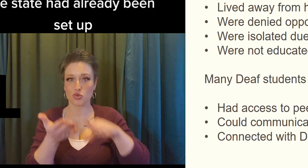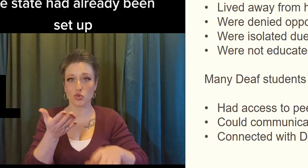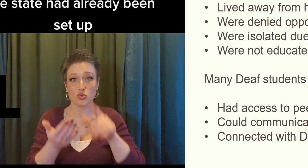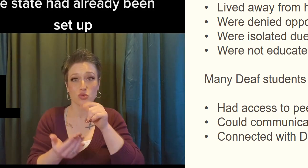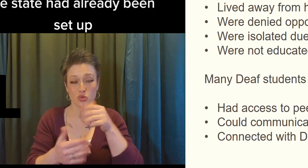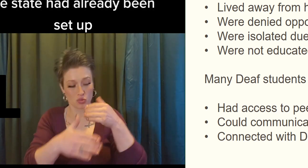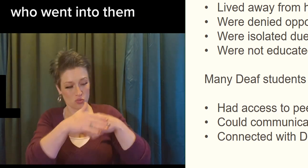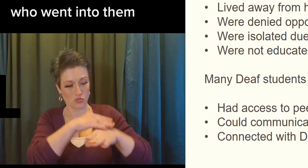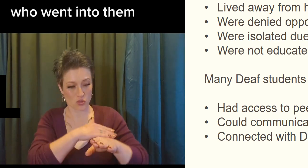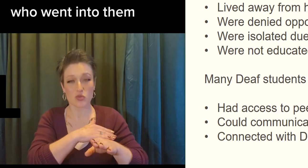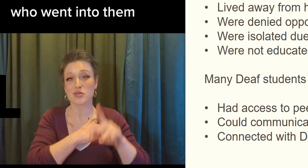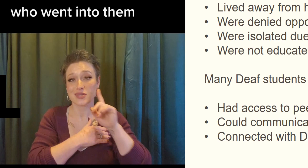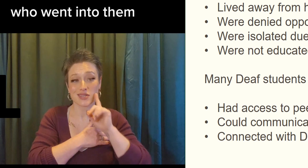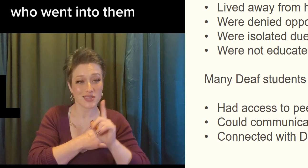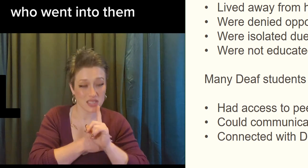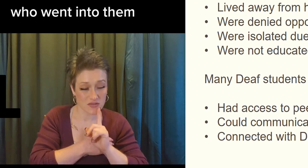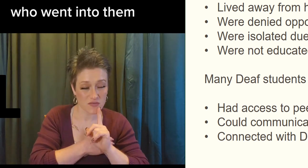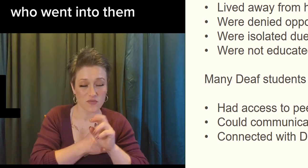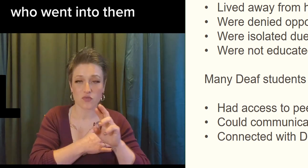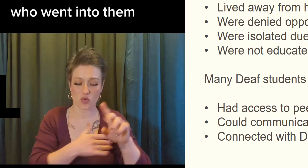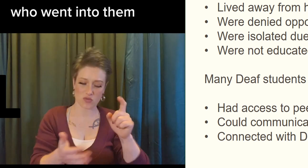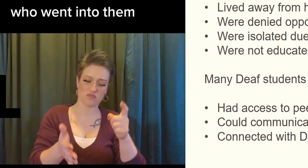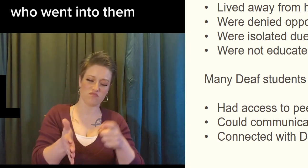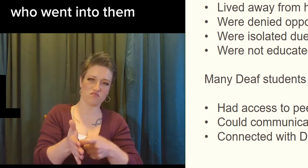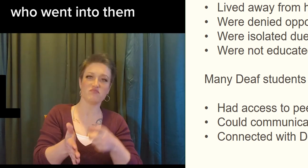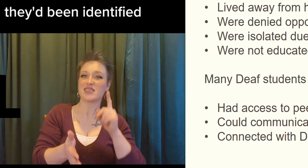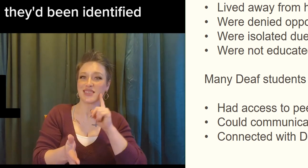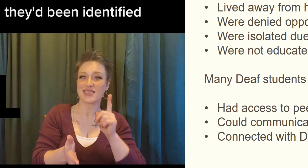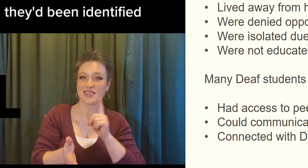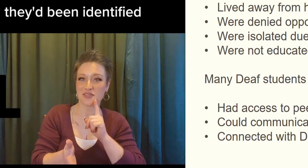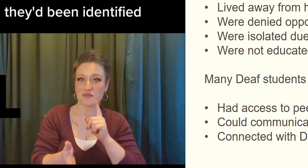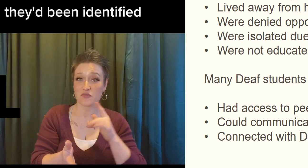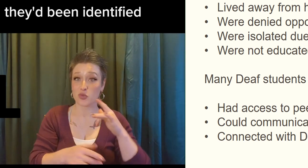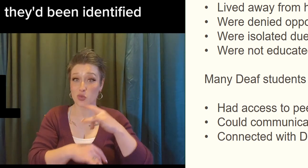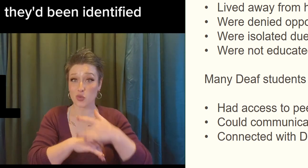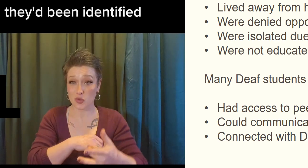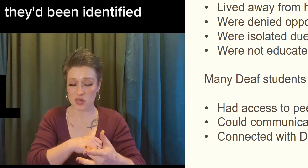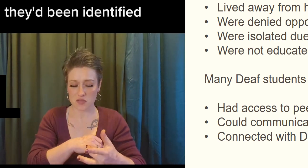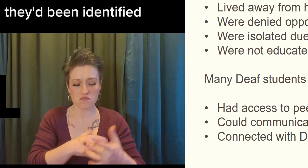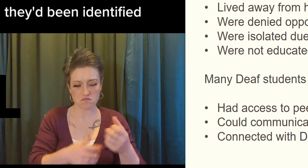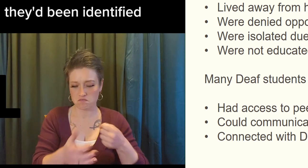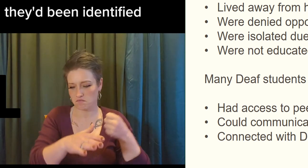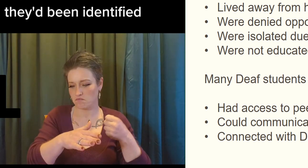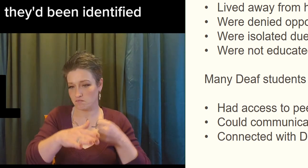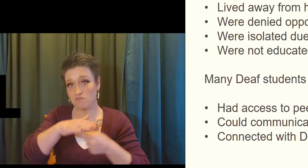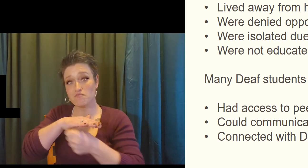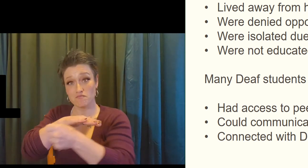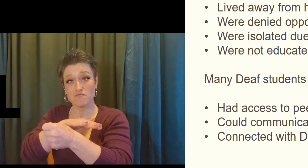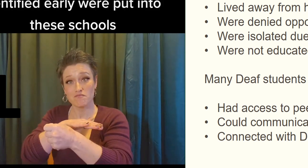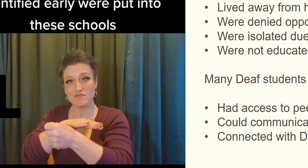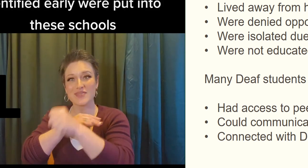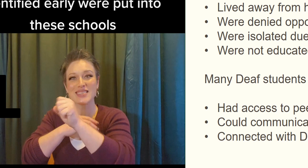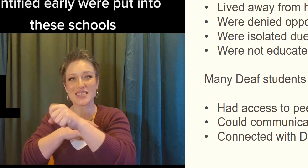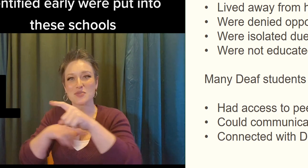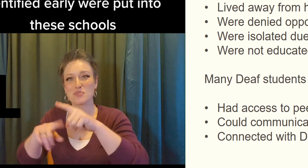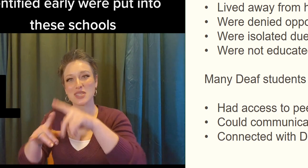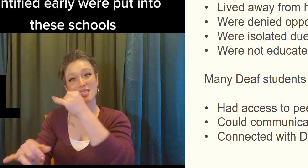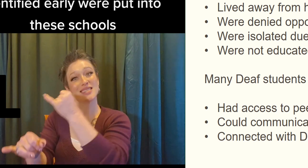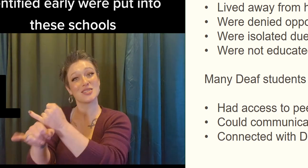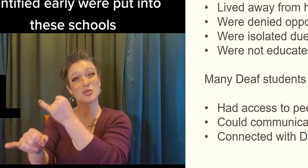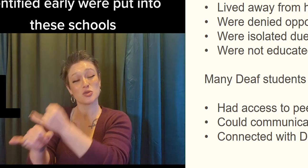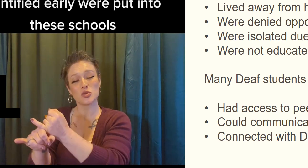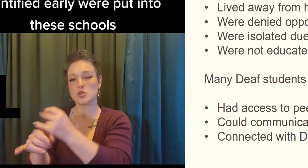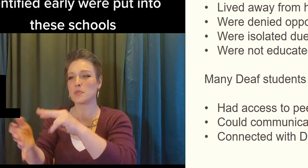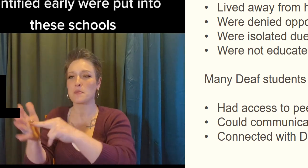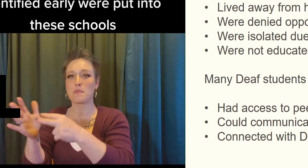set up, and that meant that students who went into them, if they were born deaf or if they'd been identified, especially if they were identified early,